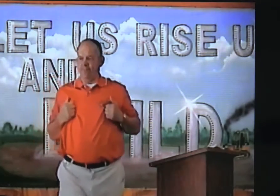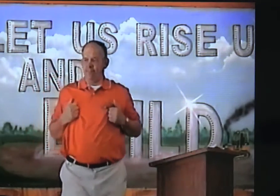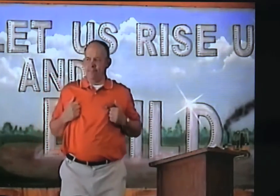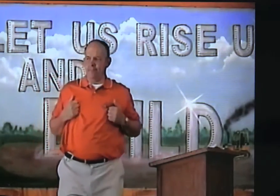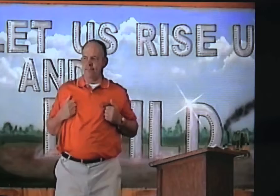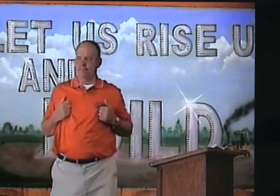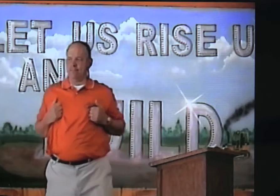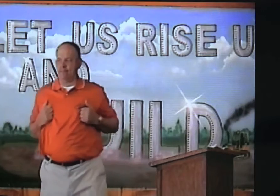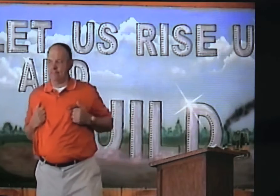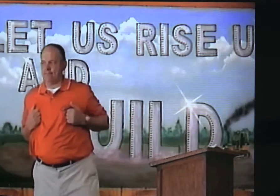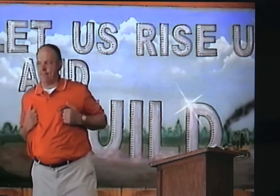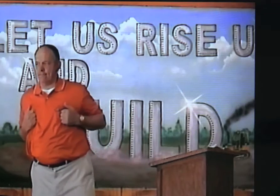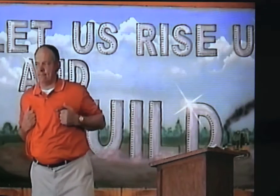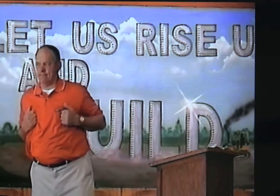Wisdom gives you long life.